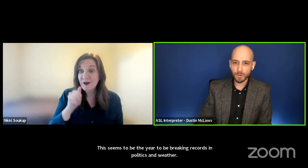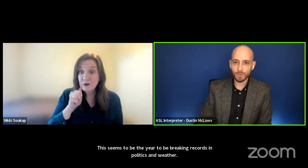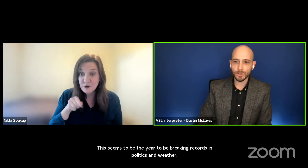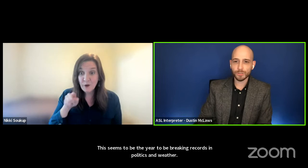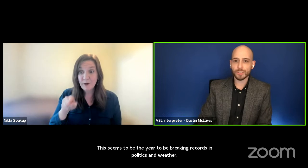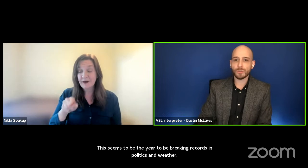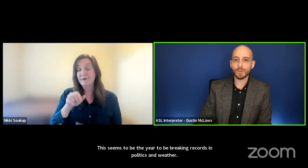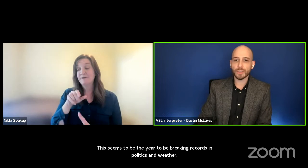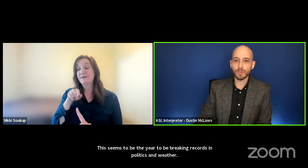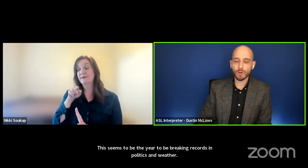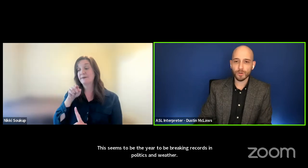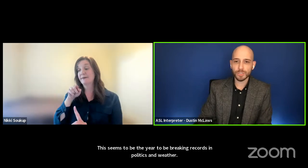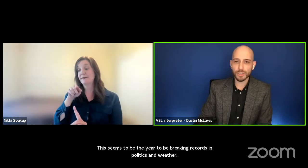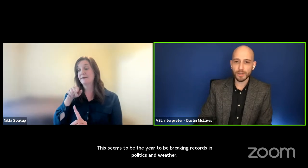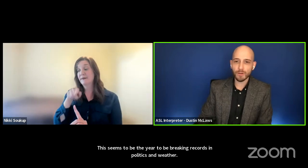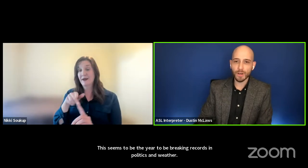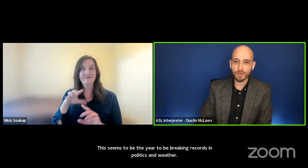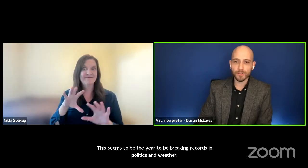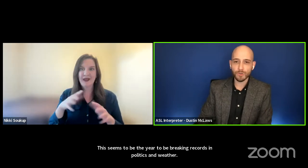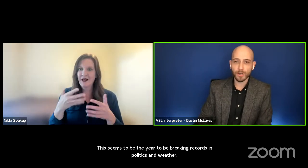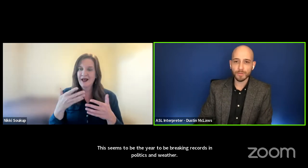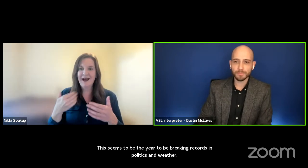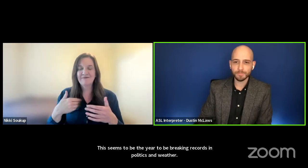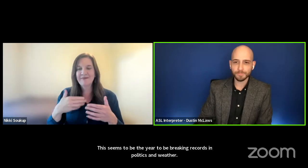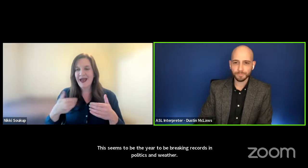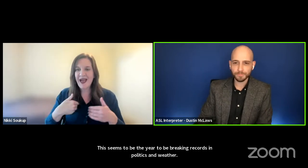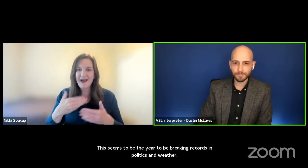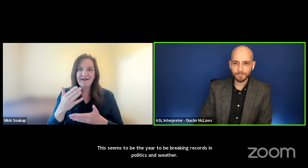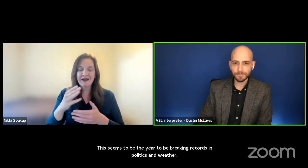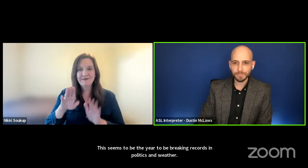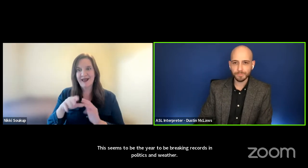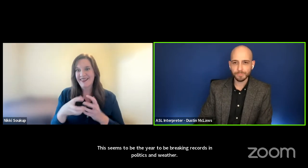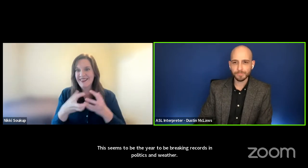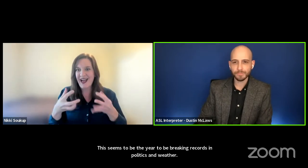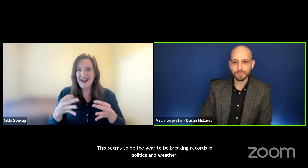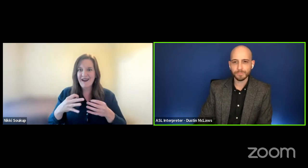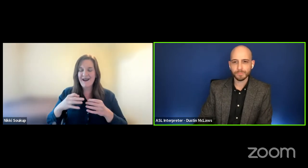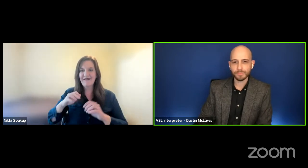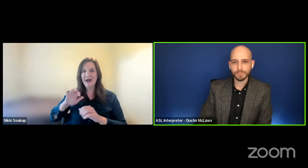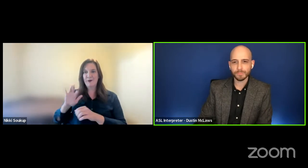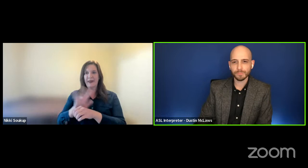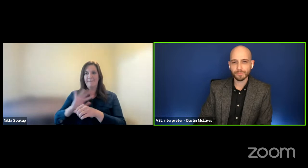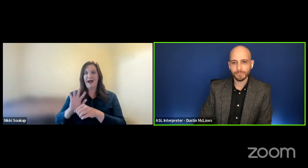engaging stakeholders, including the University of Arizona.